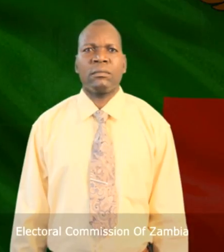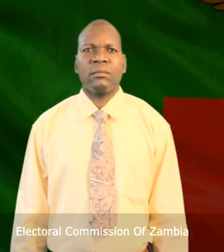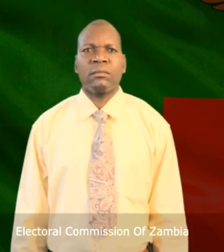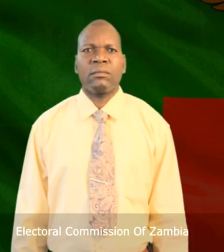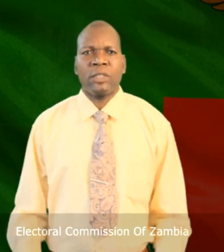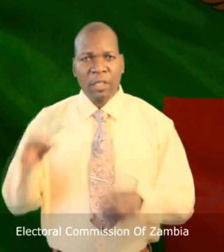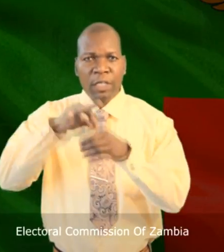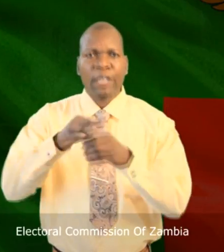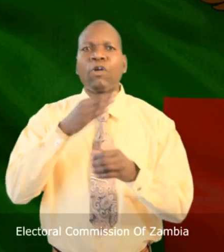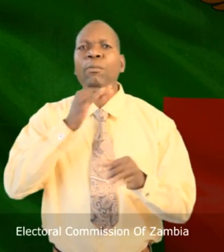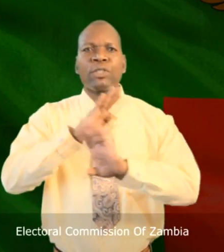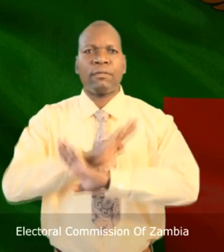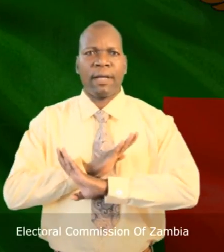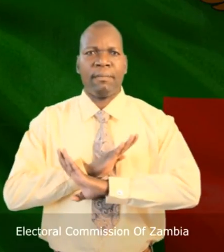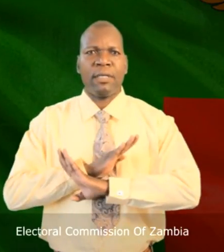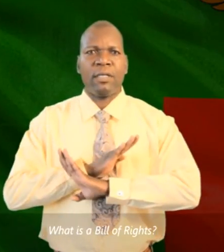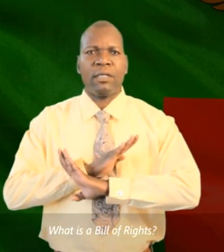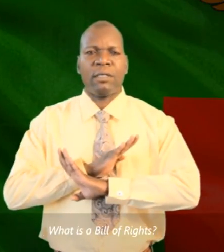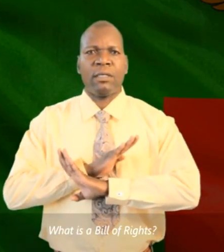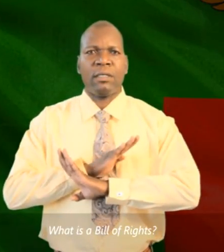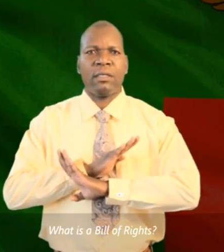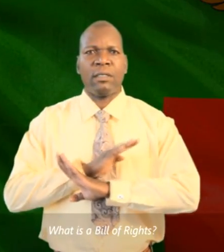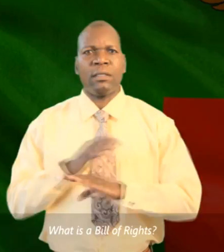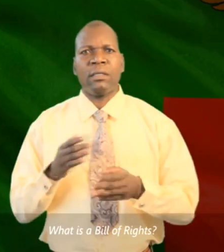Zambia. What is a Bill of Rights?